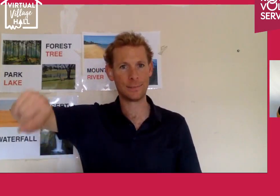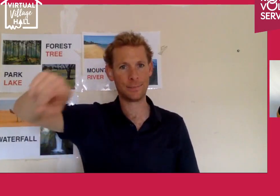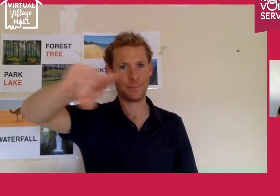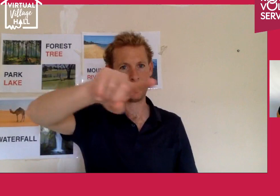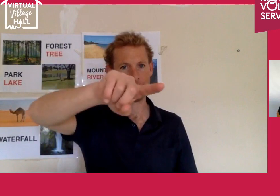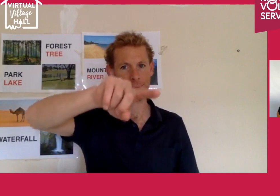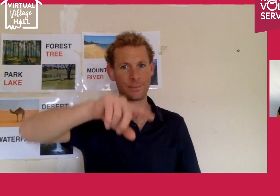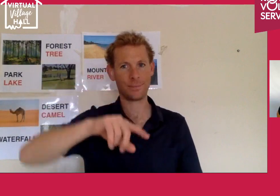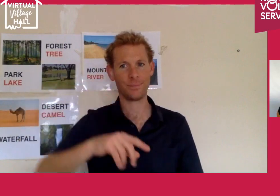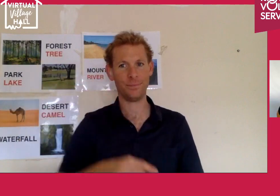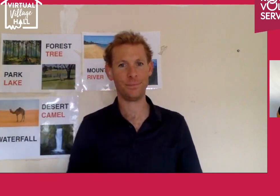Lake.